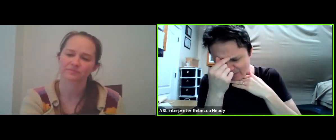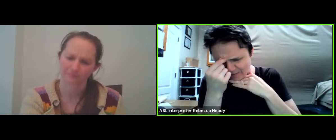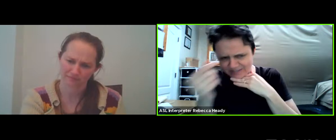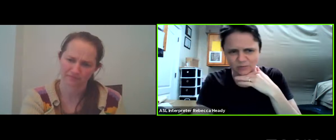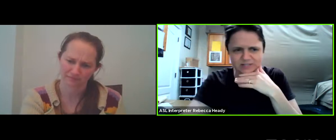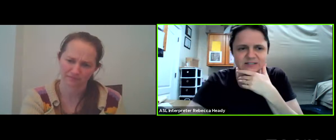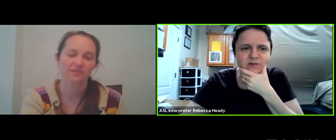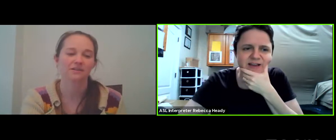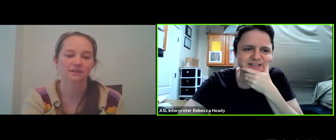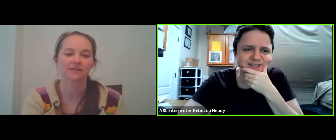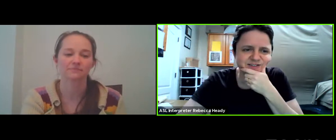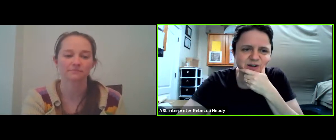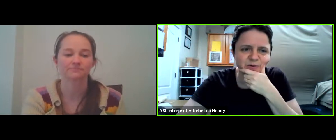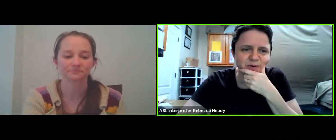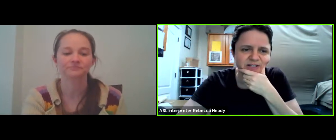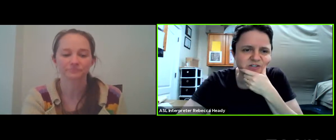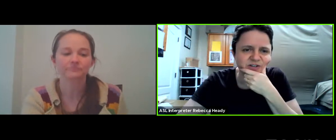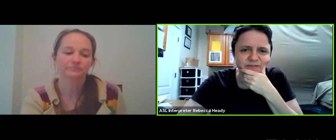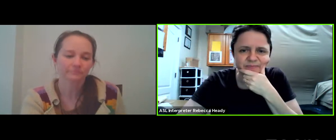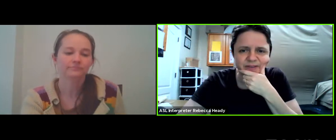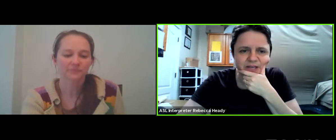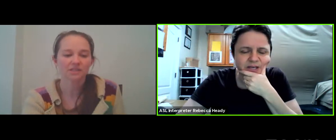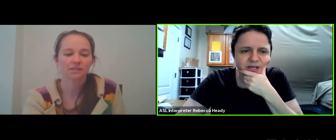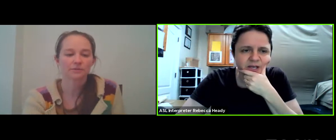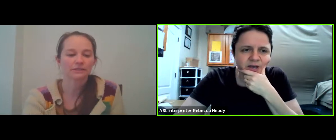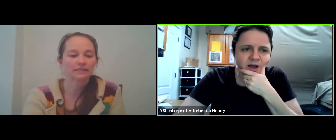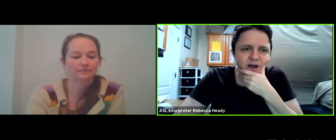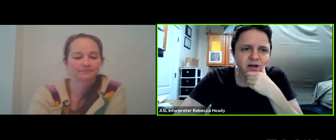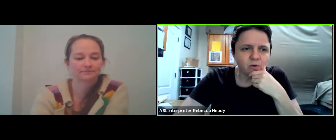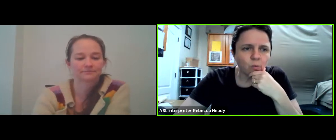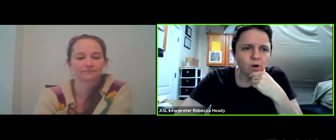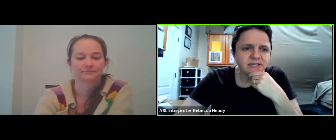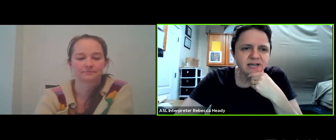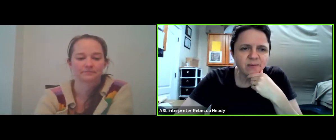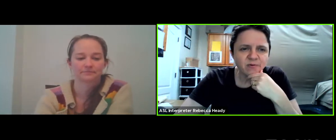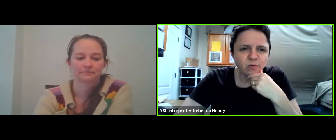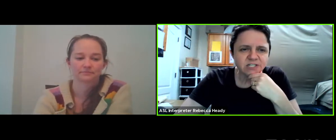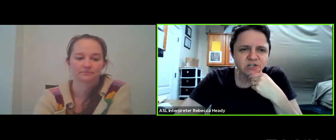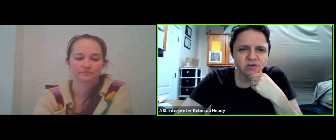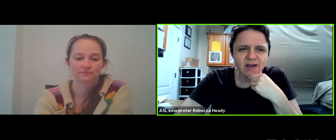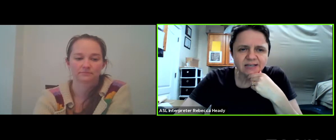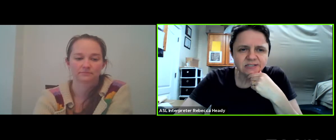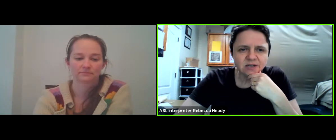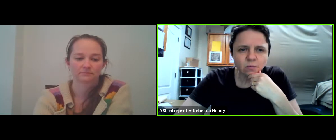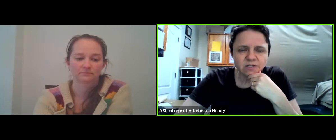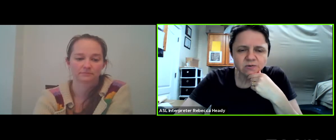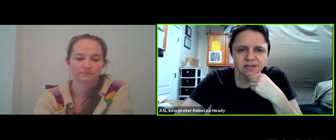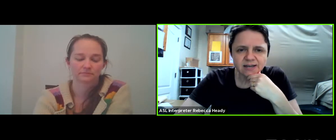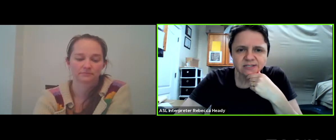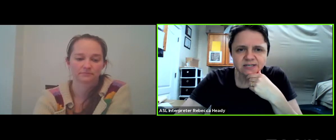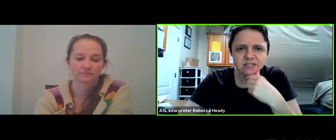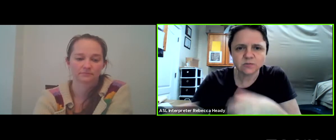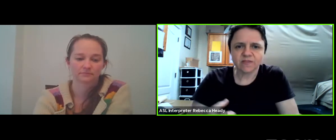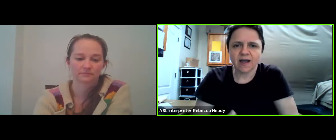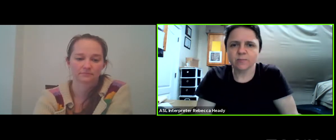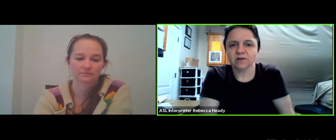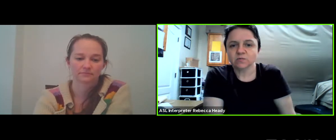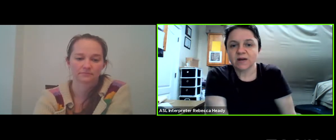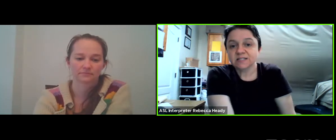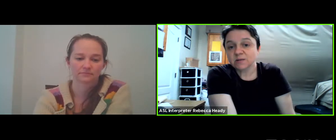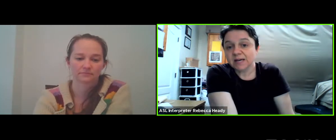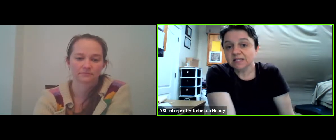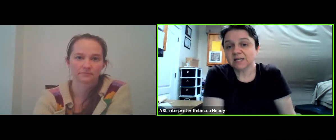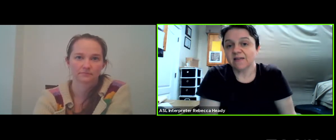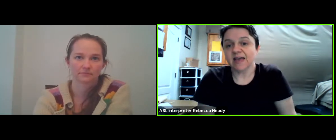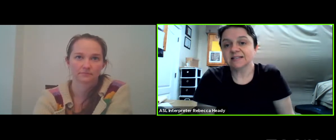and your eyebrow is squinted. So that's WH. Good. What type of question are you asking when you sign a sentence with the